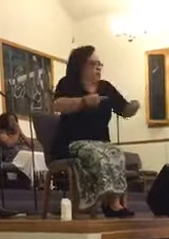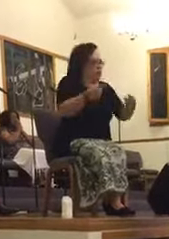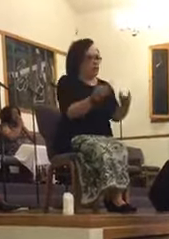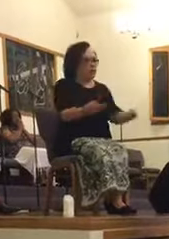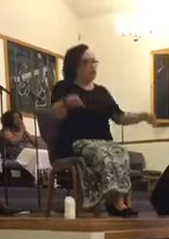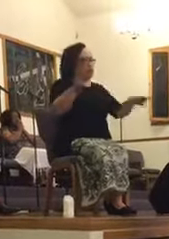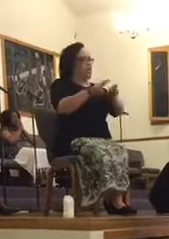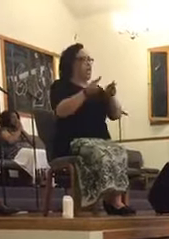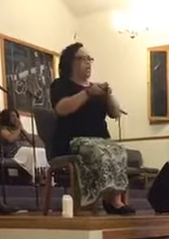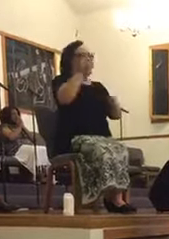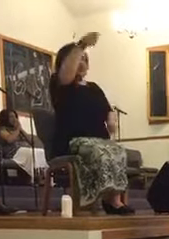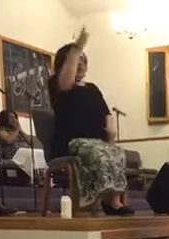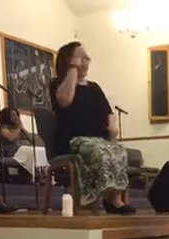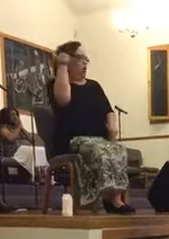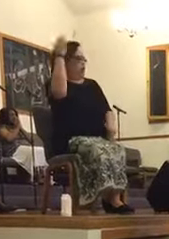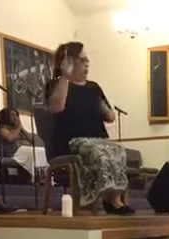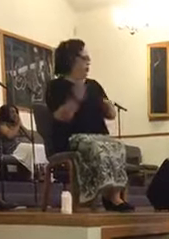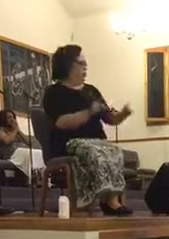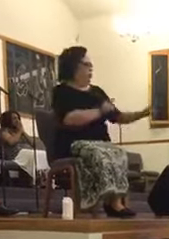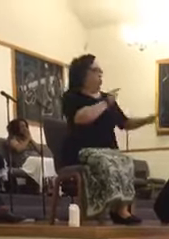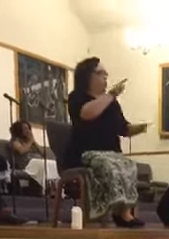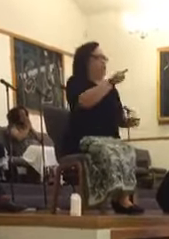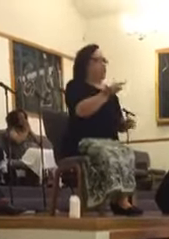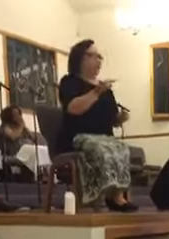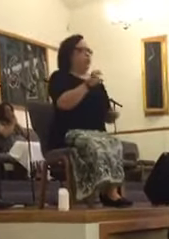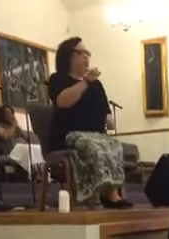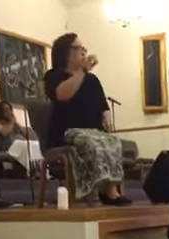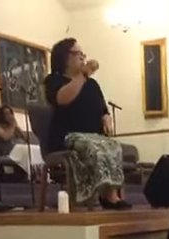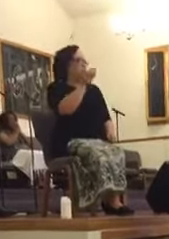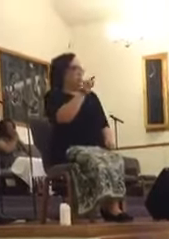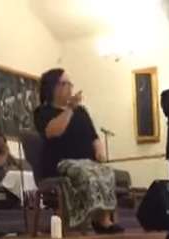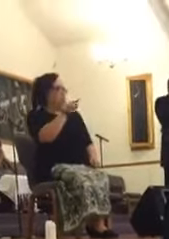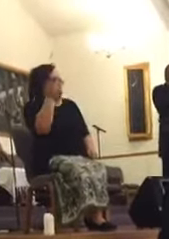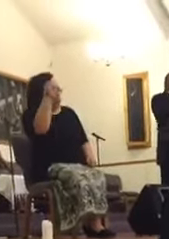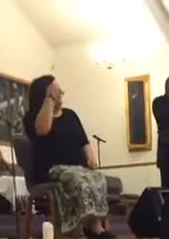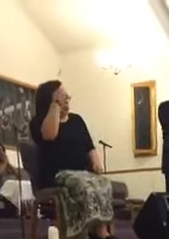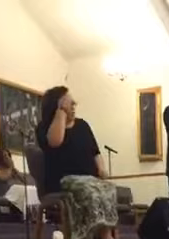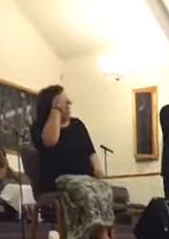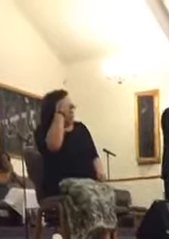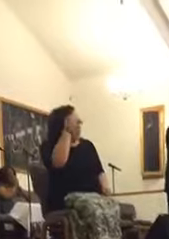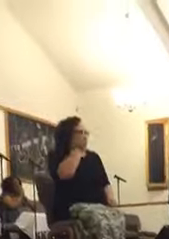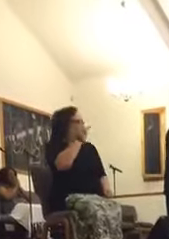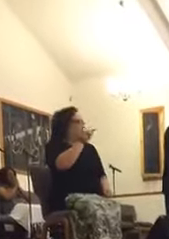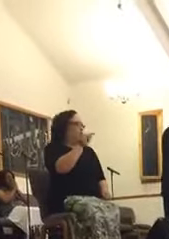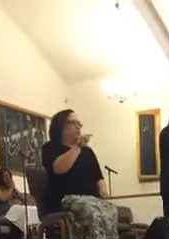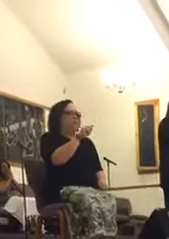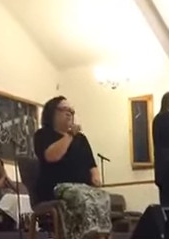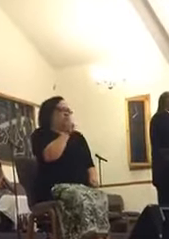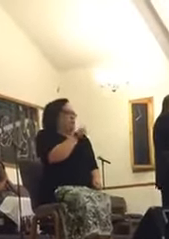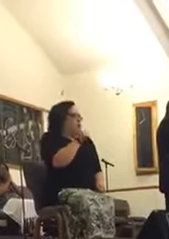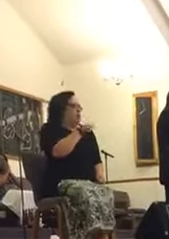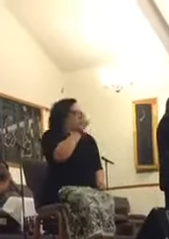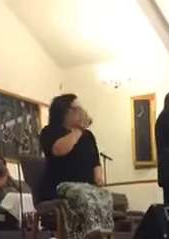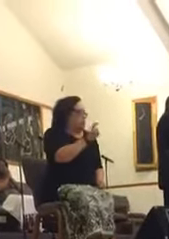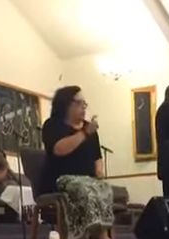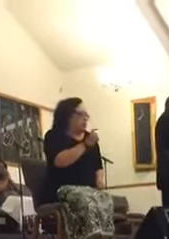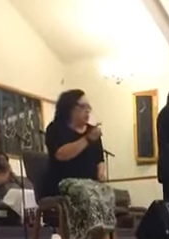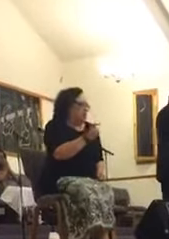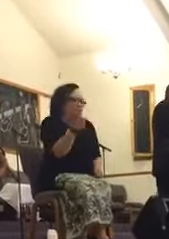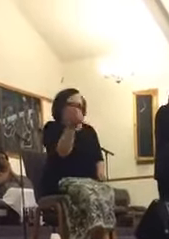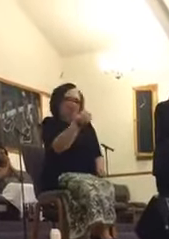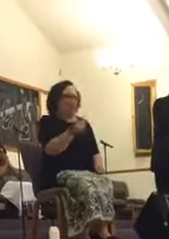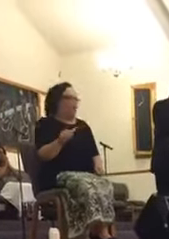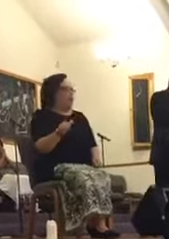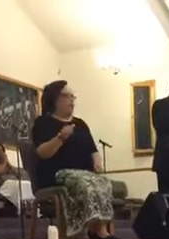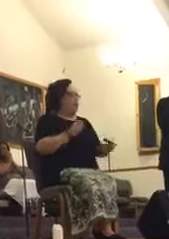you stronger when you don't even think you need any strength. He'll make you wiser when you think you already know what's getting